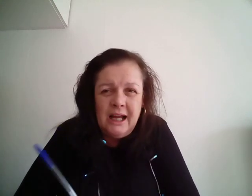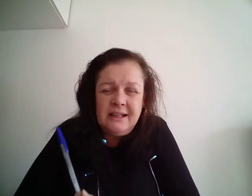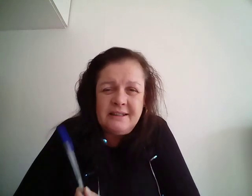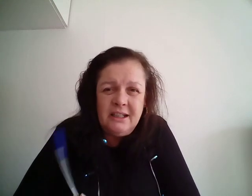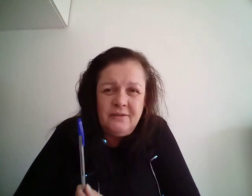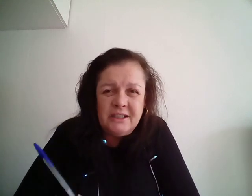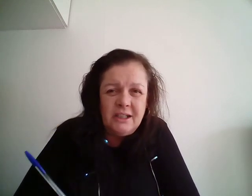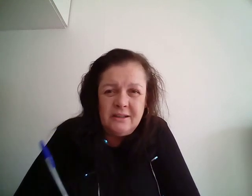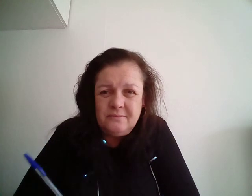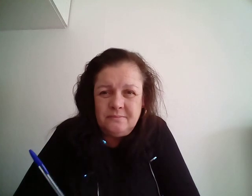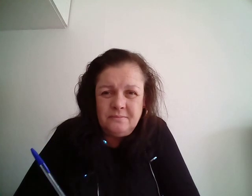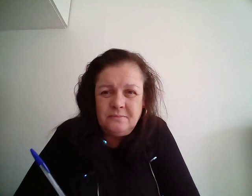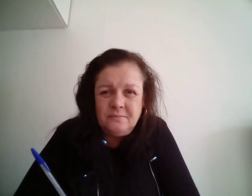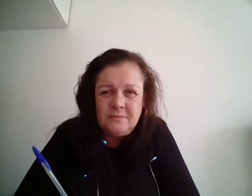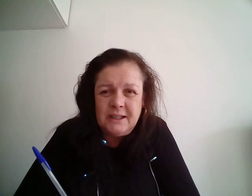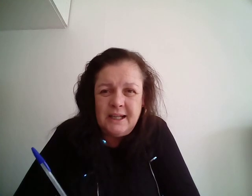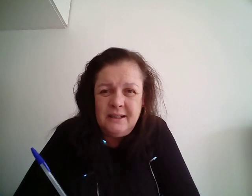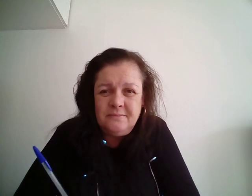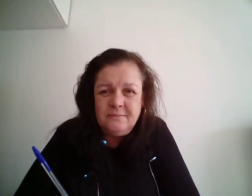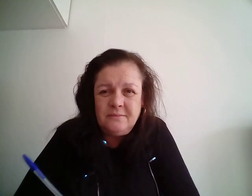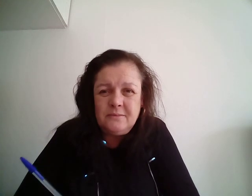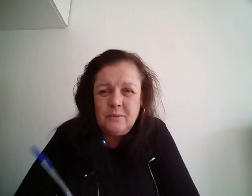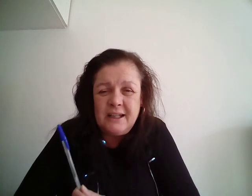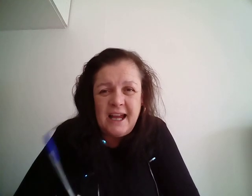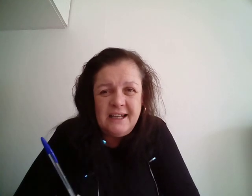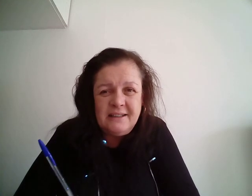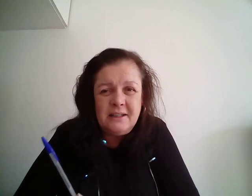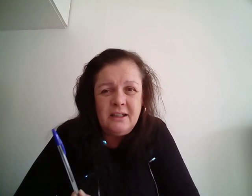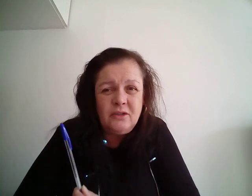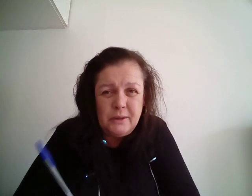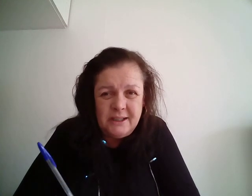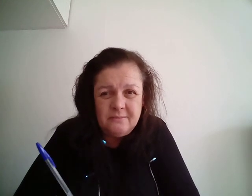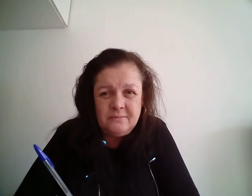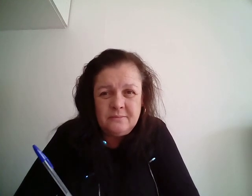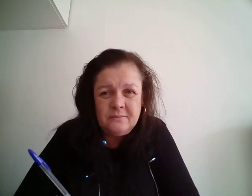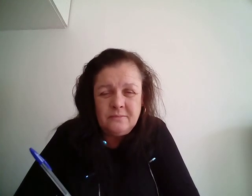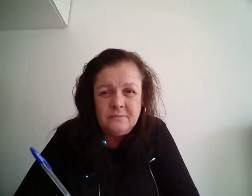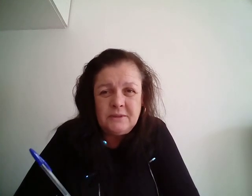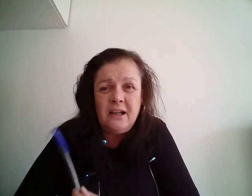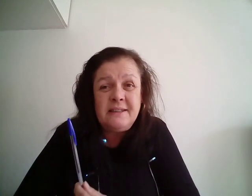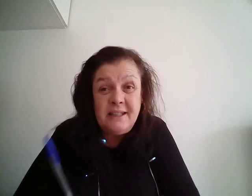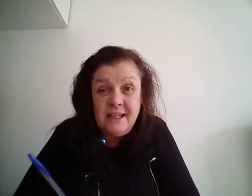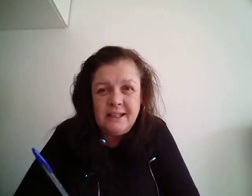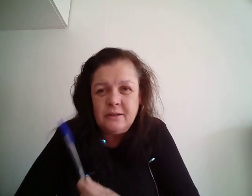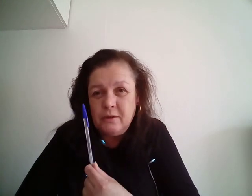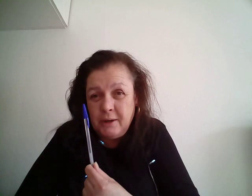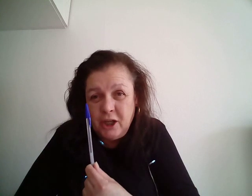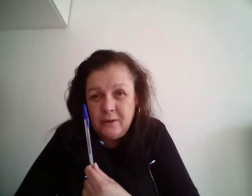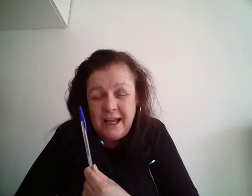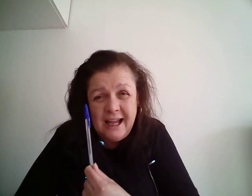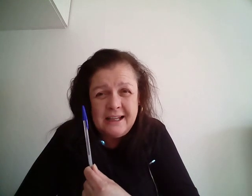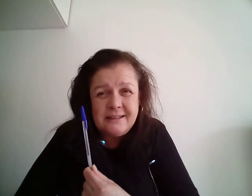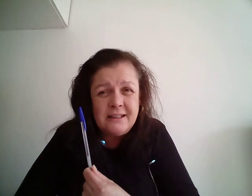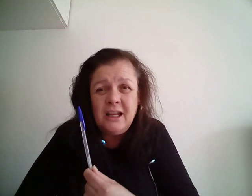I've seen a video, okay, with Kate and William. I've seen it with my own eyes.